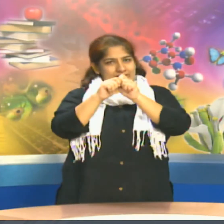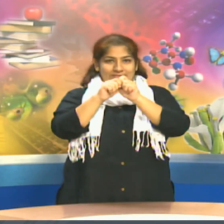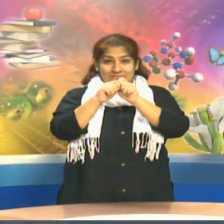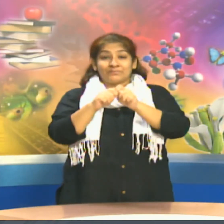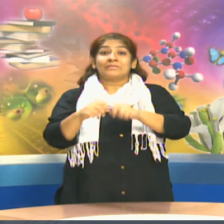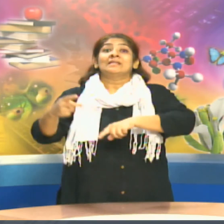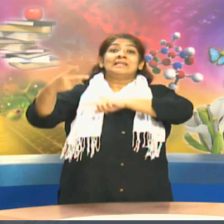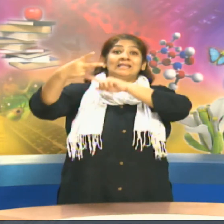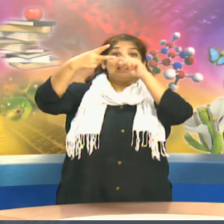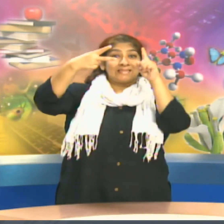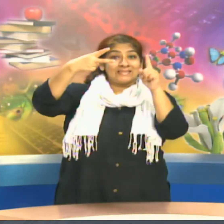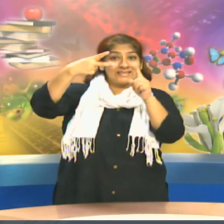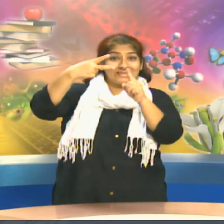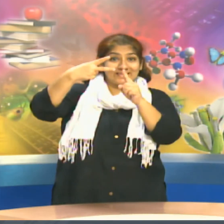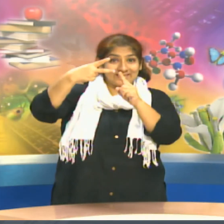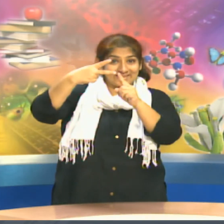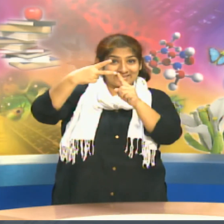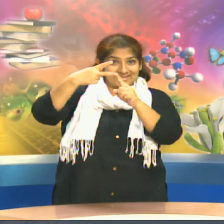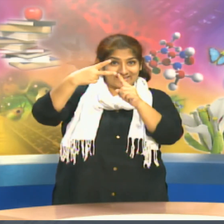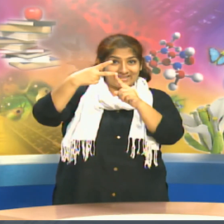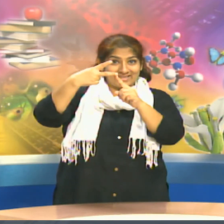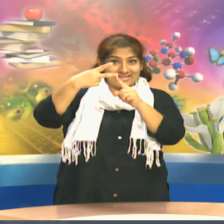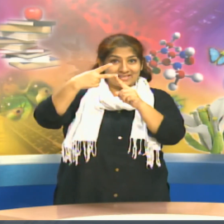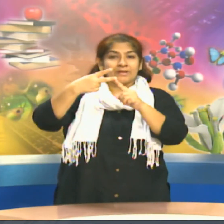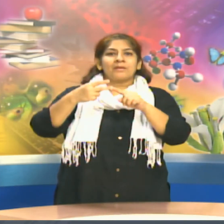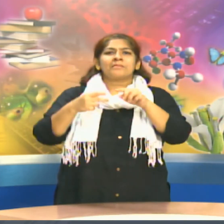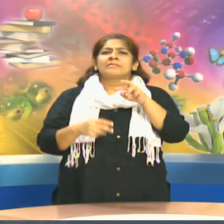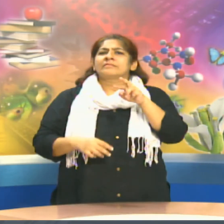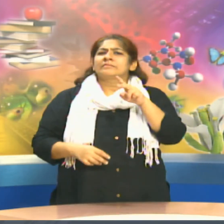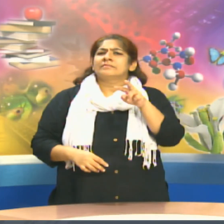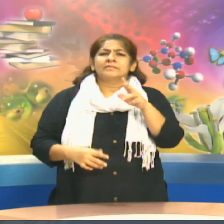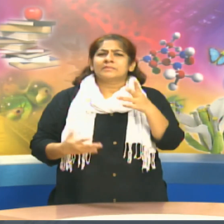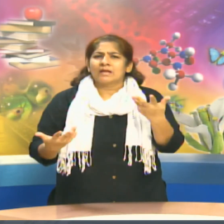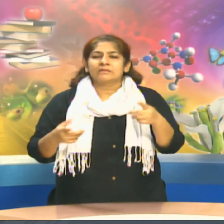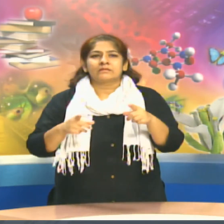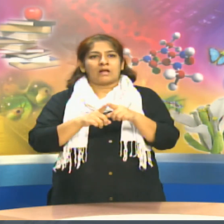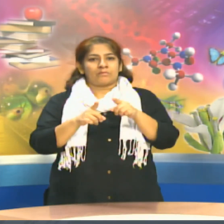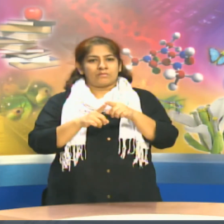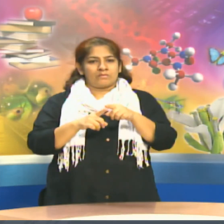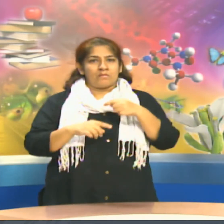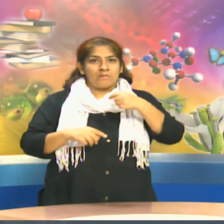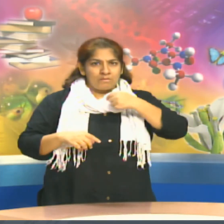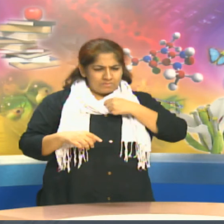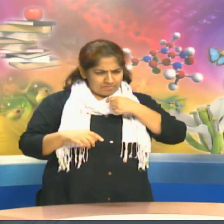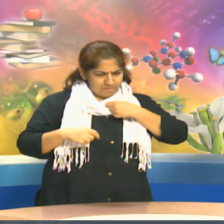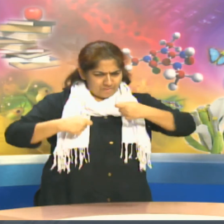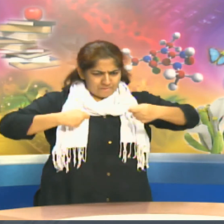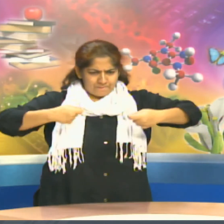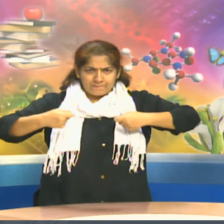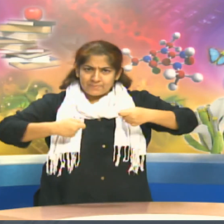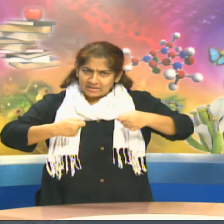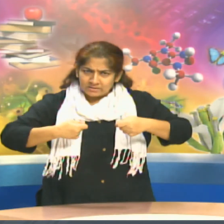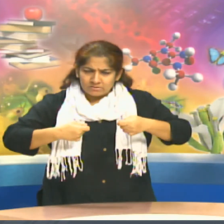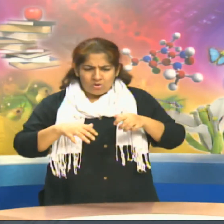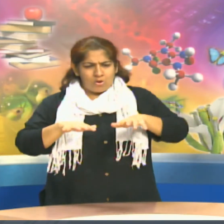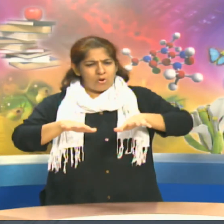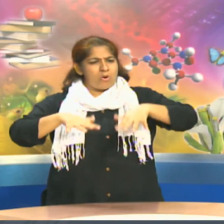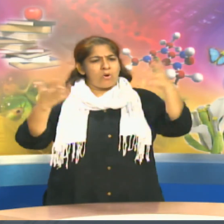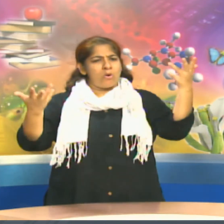going to achieve, which we have planned. Then the second process is, the second step of the process